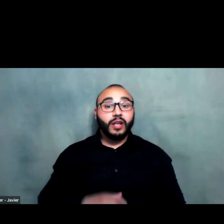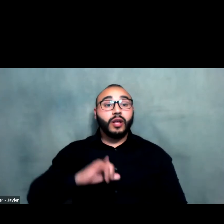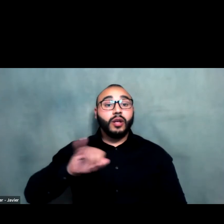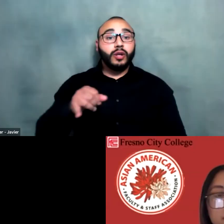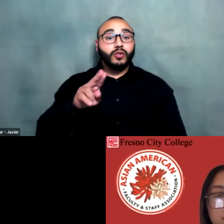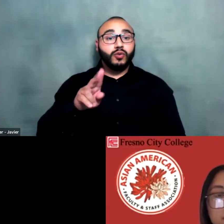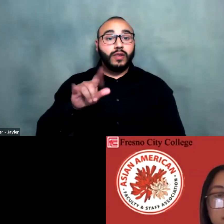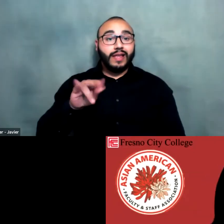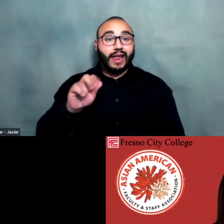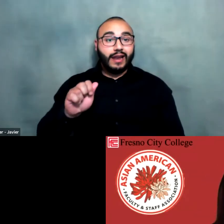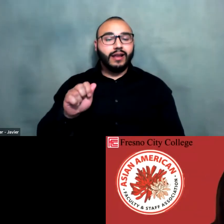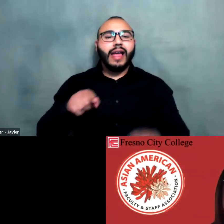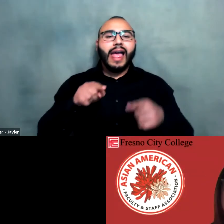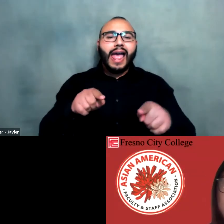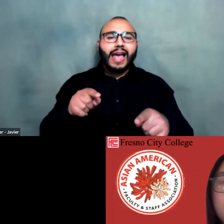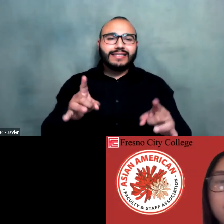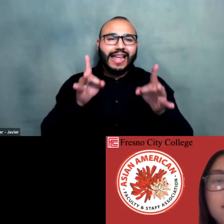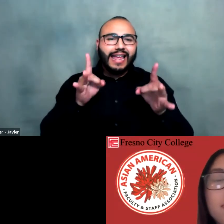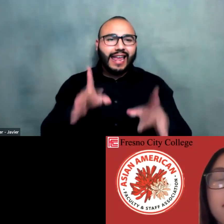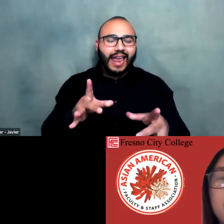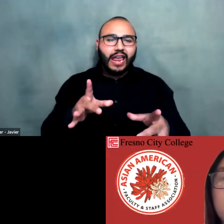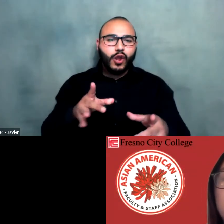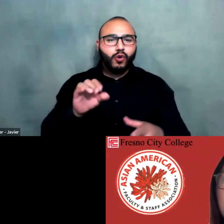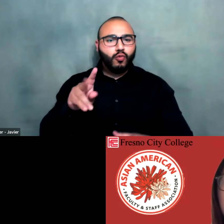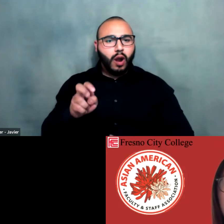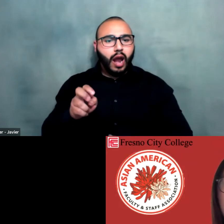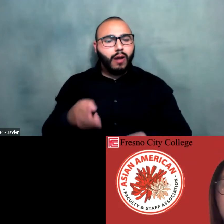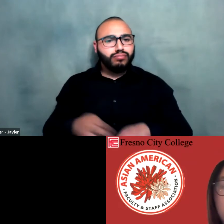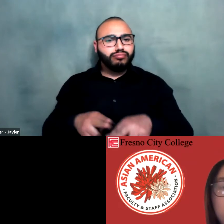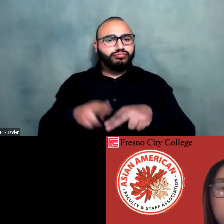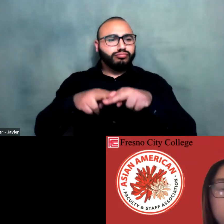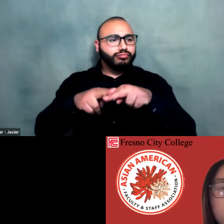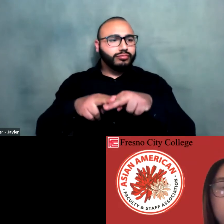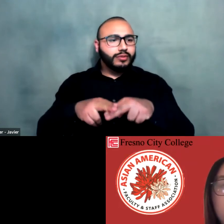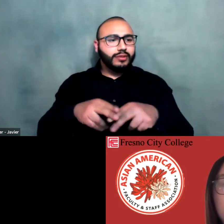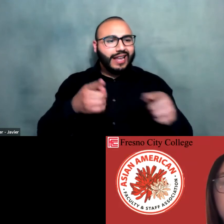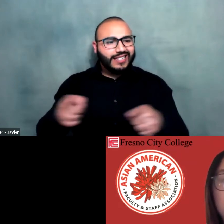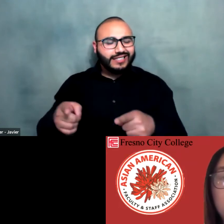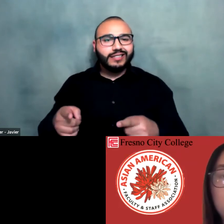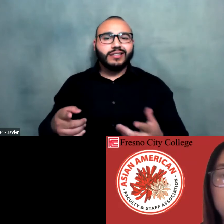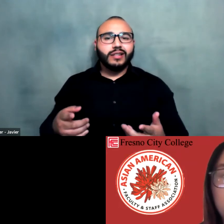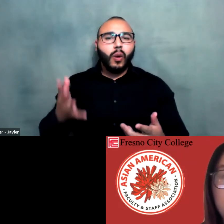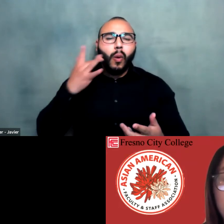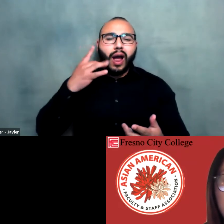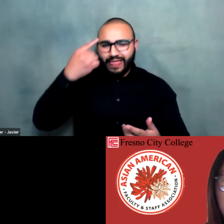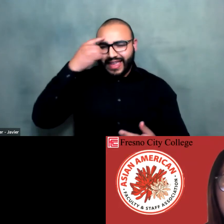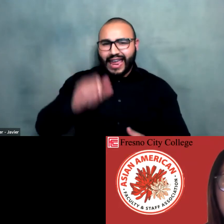Juliana, as hate crimes and incidents continue to increase, why do you think Asians are being targeted?